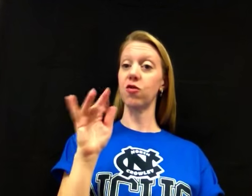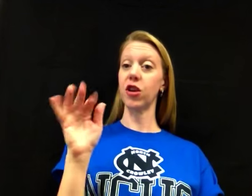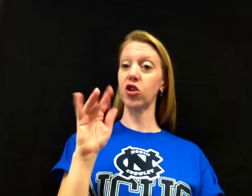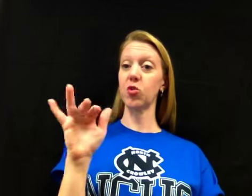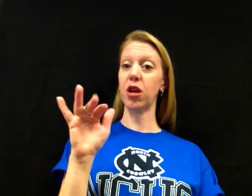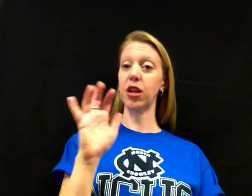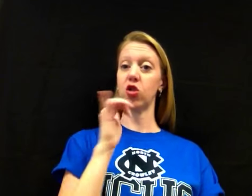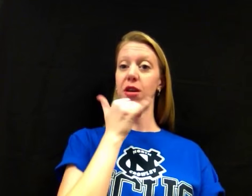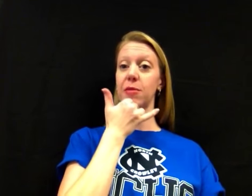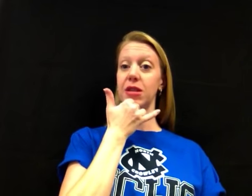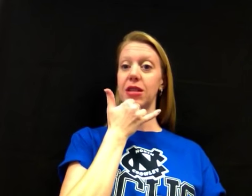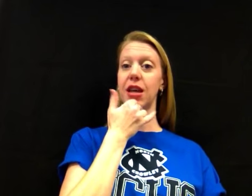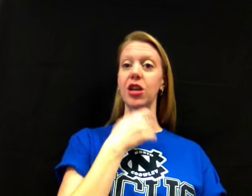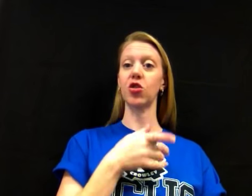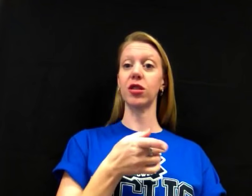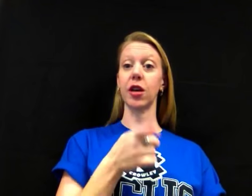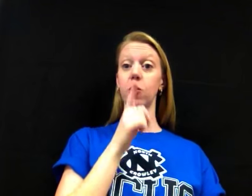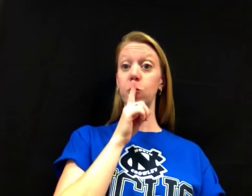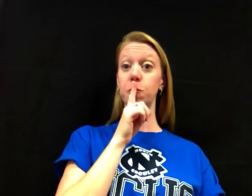finger spelling and you make a mistake, you can sign oops.